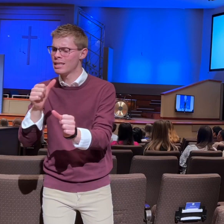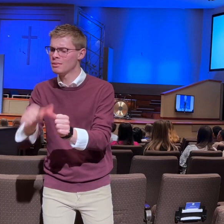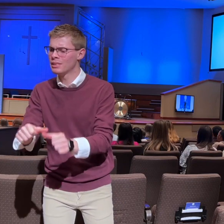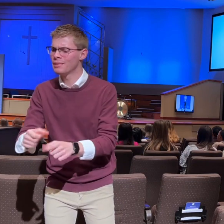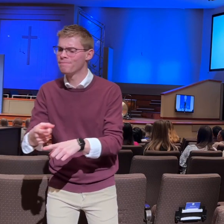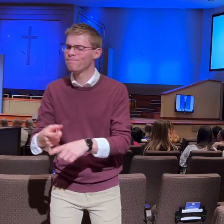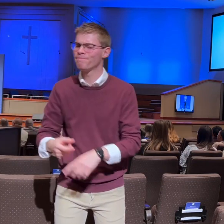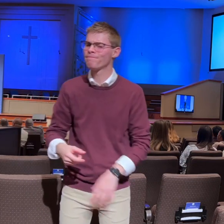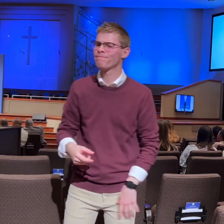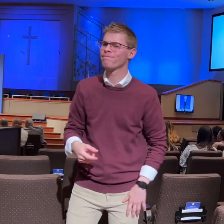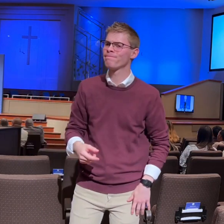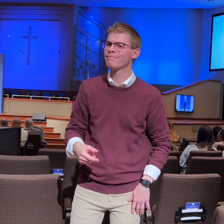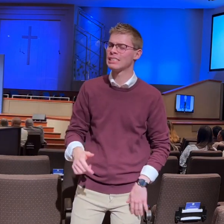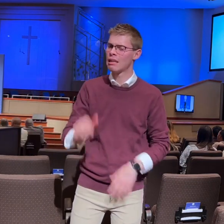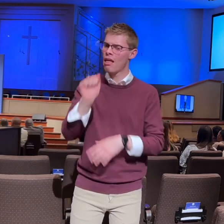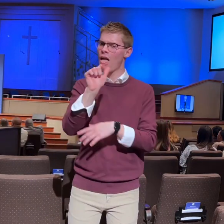Allah.